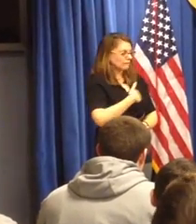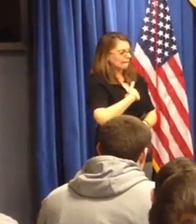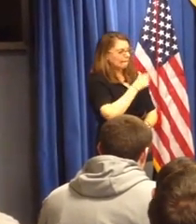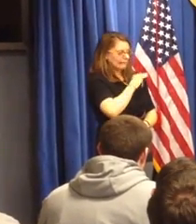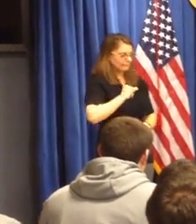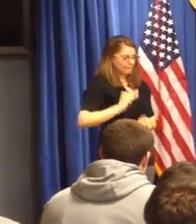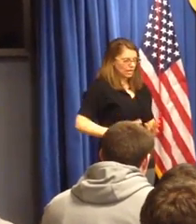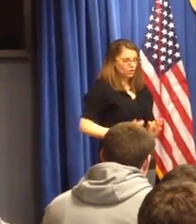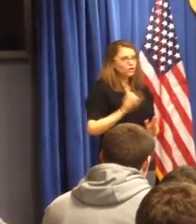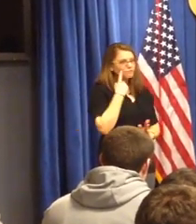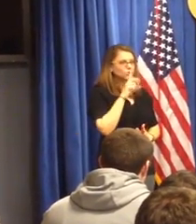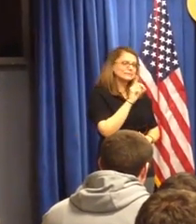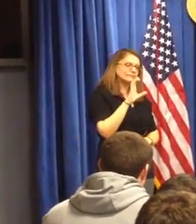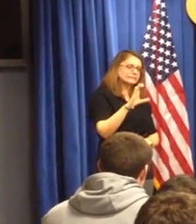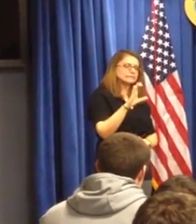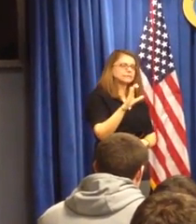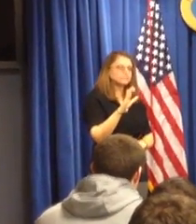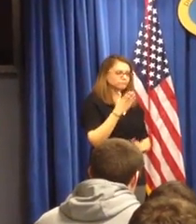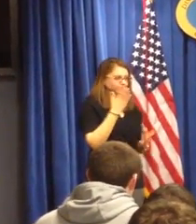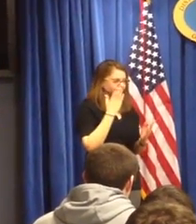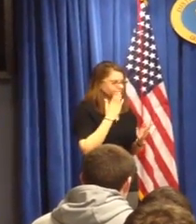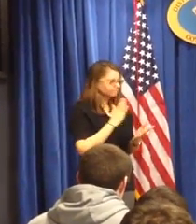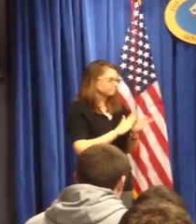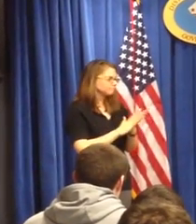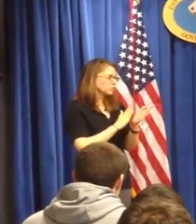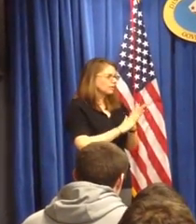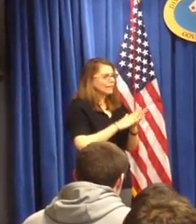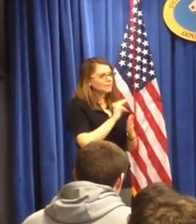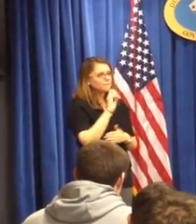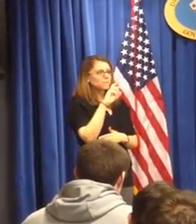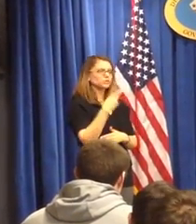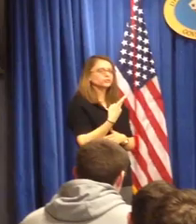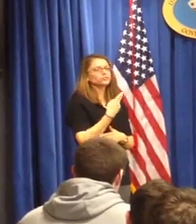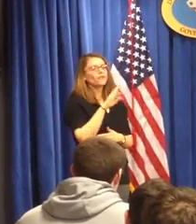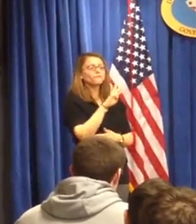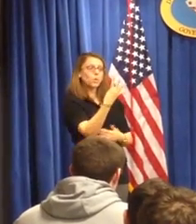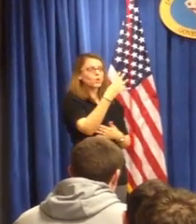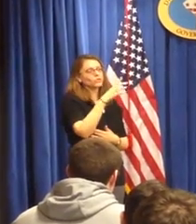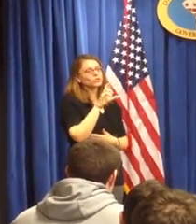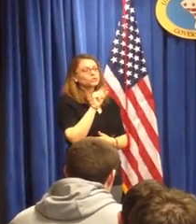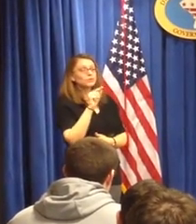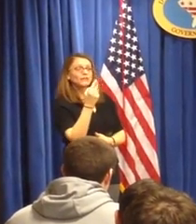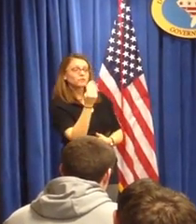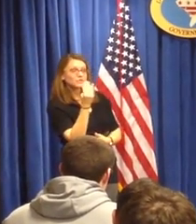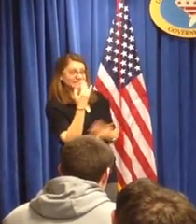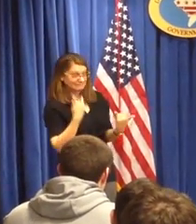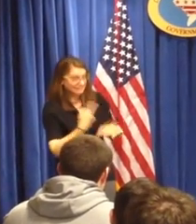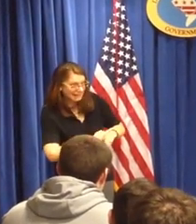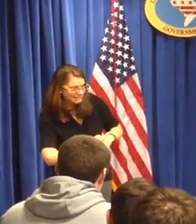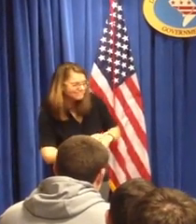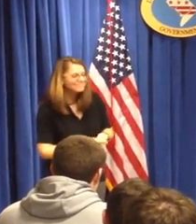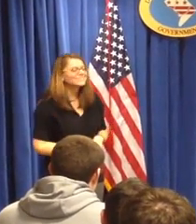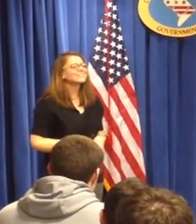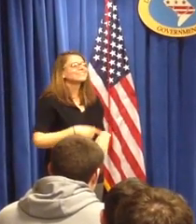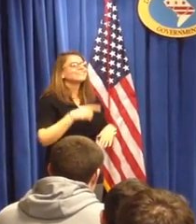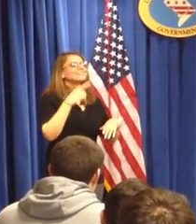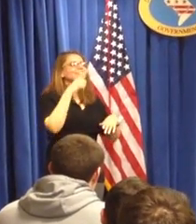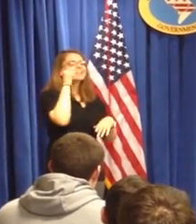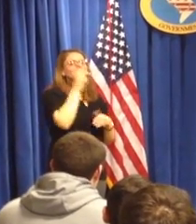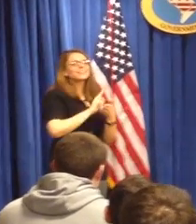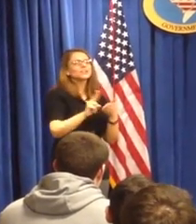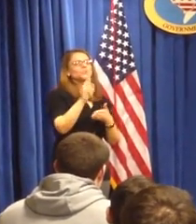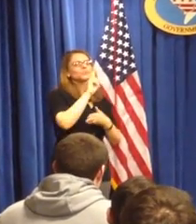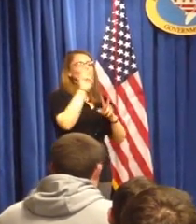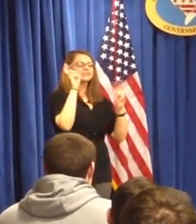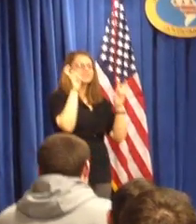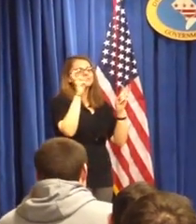the District of Columbia, do hereby proclaim March 4, 2014, that would be today, as Gallaudet